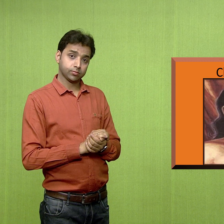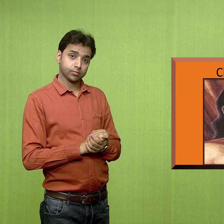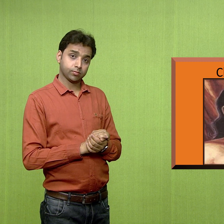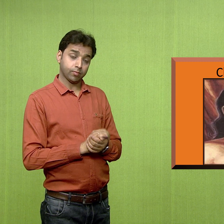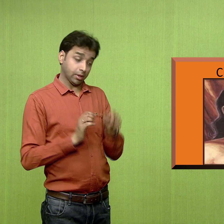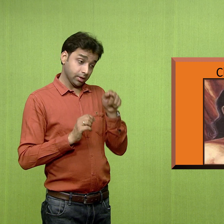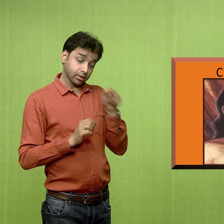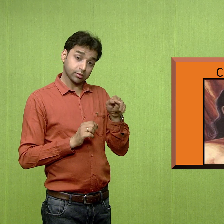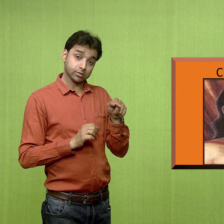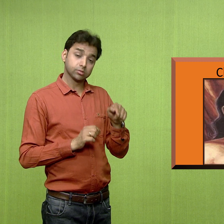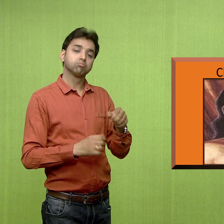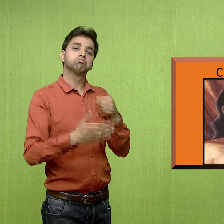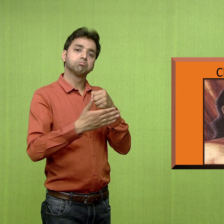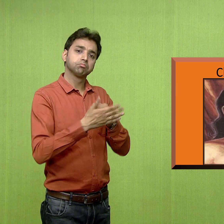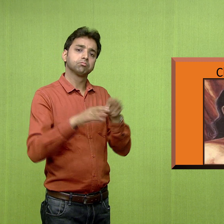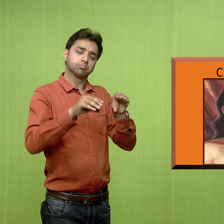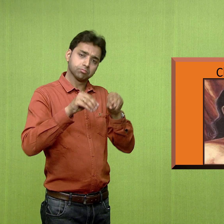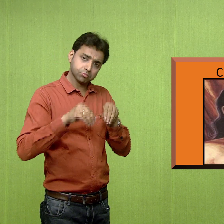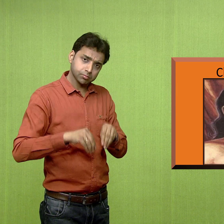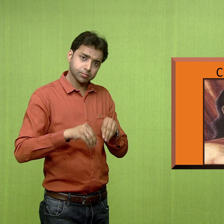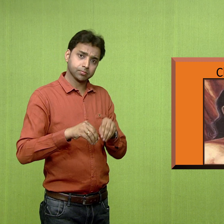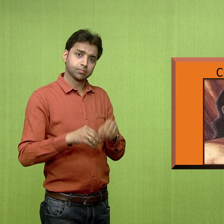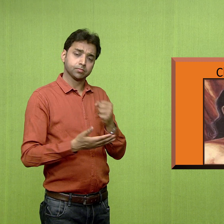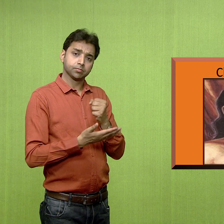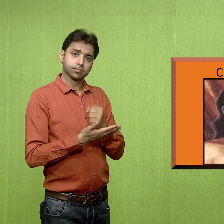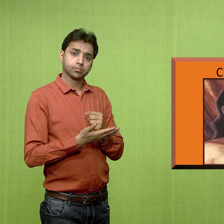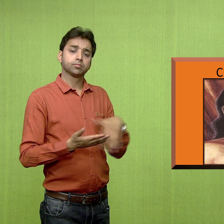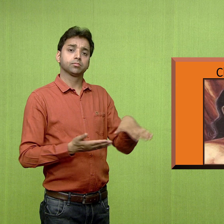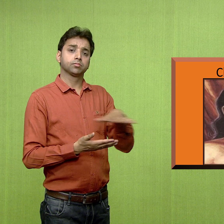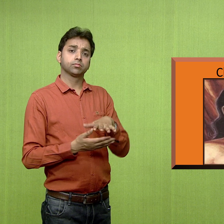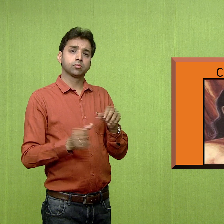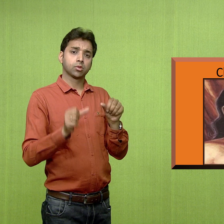This is considered an authentic work